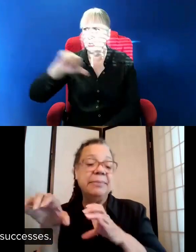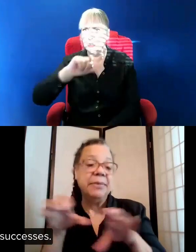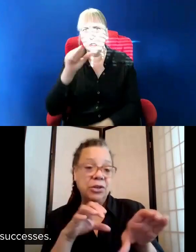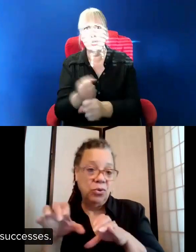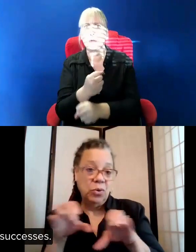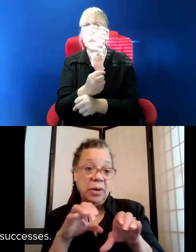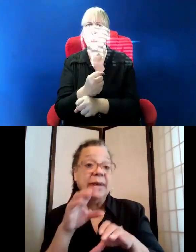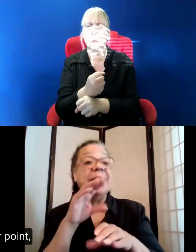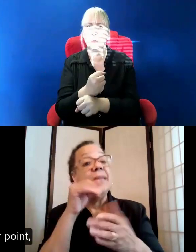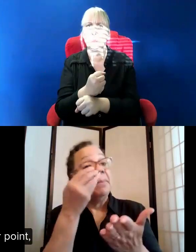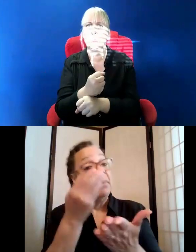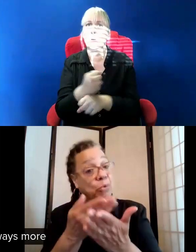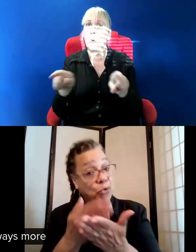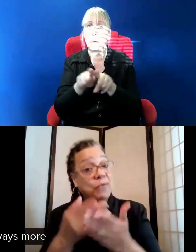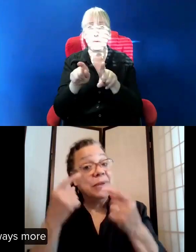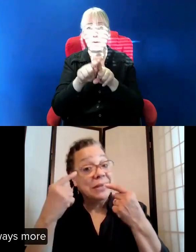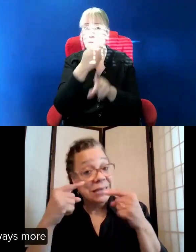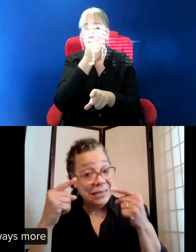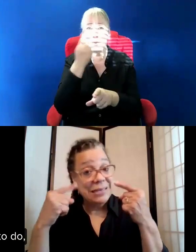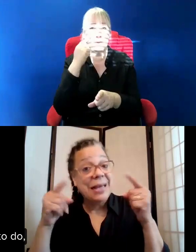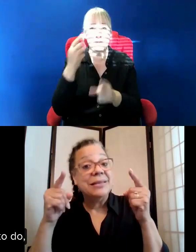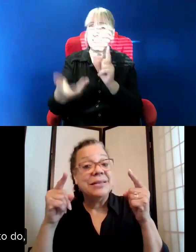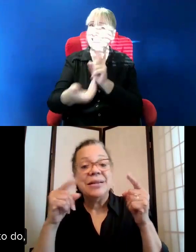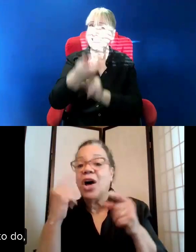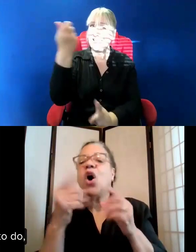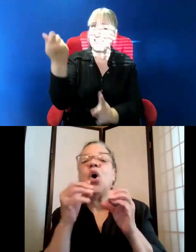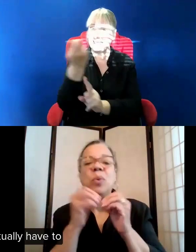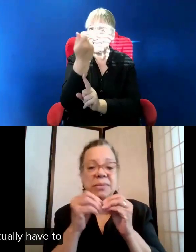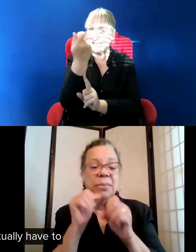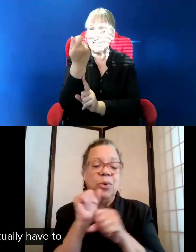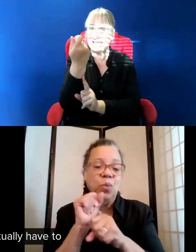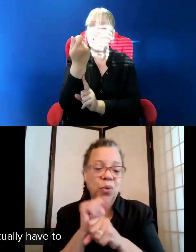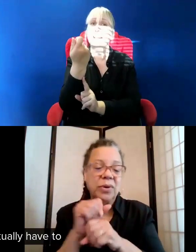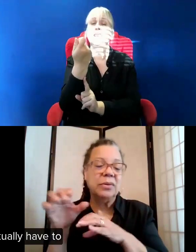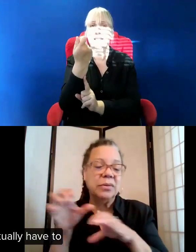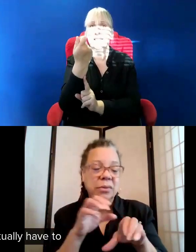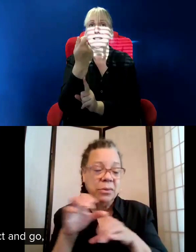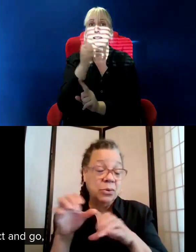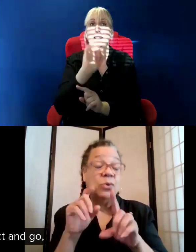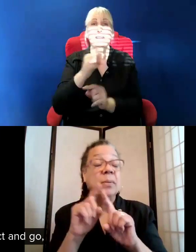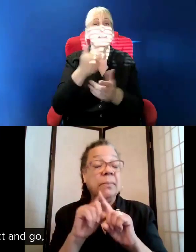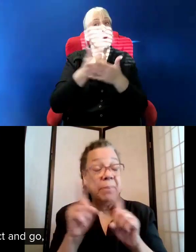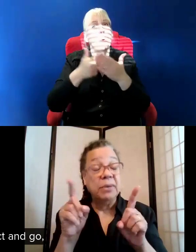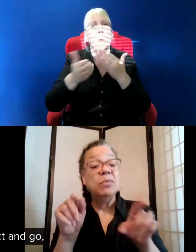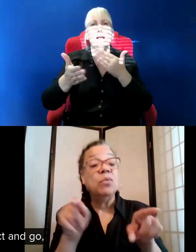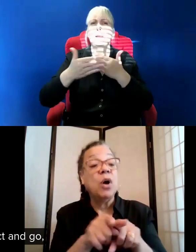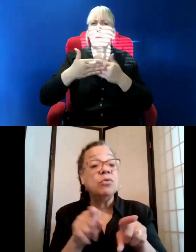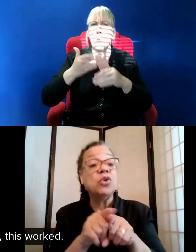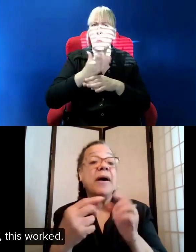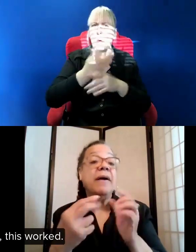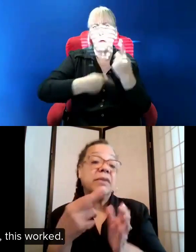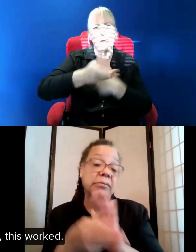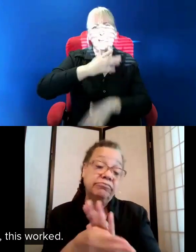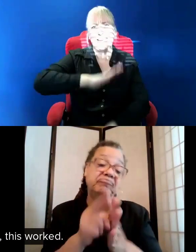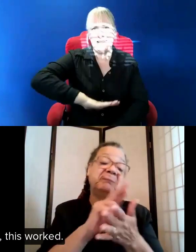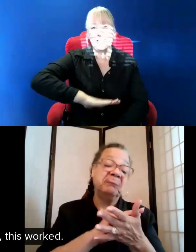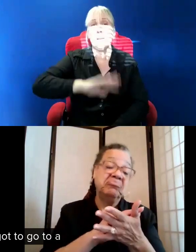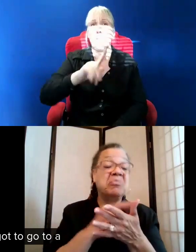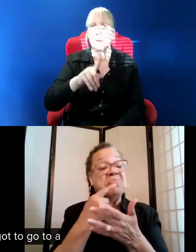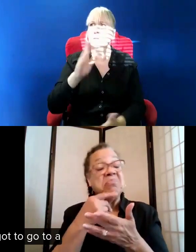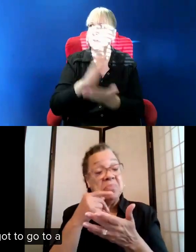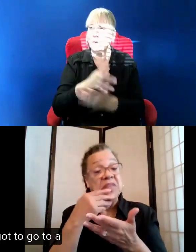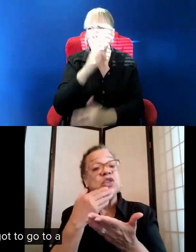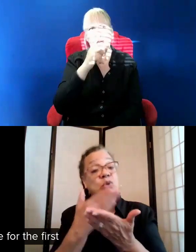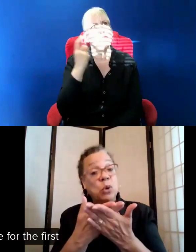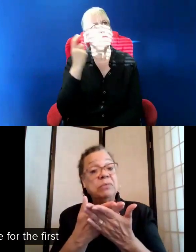proves the successes. To your point, there's always more work to do, but we do actually have to also reflect and go, this was great, this worked,